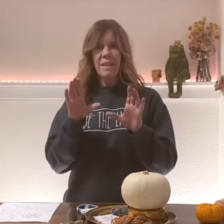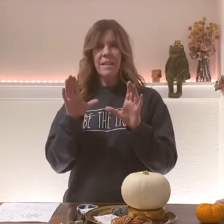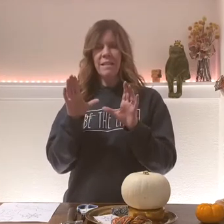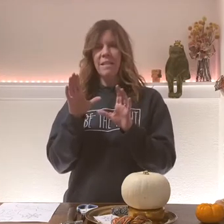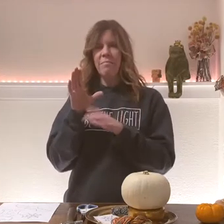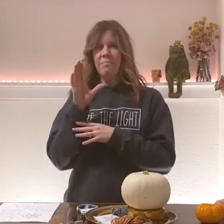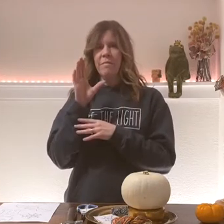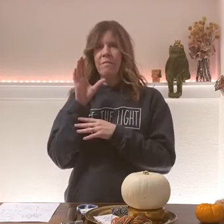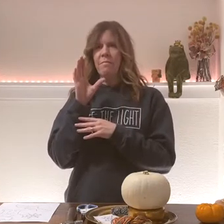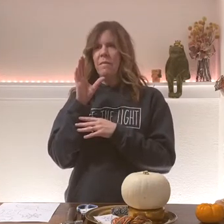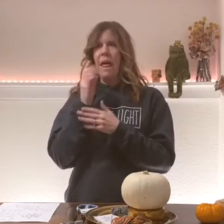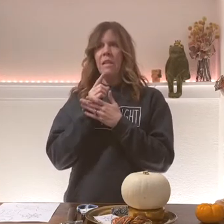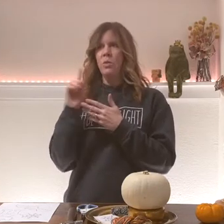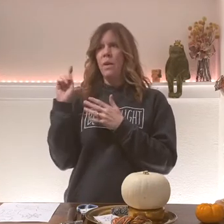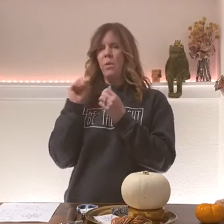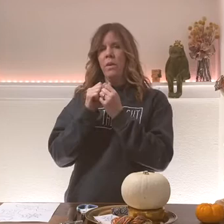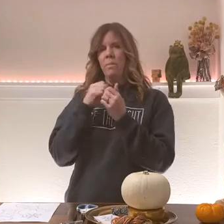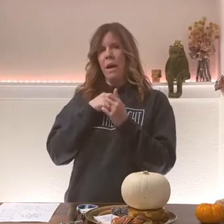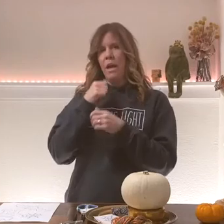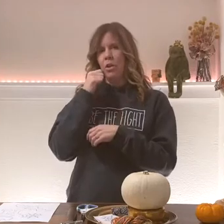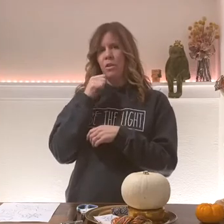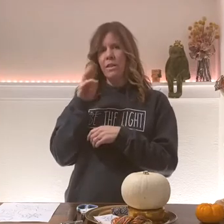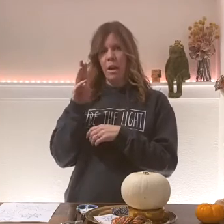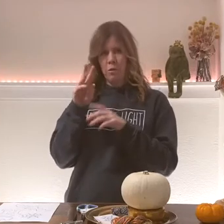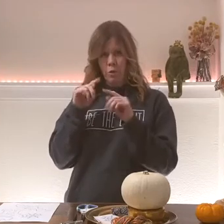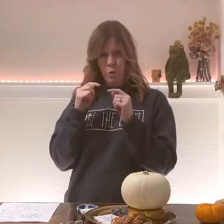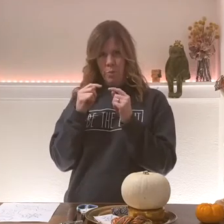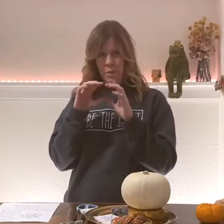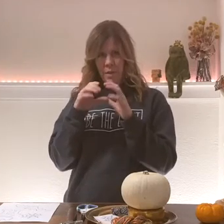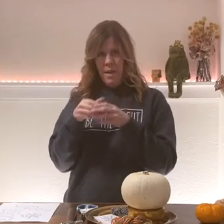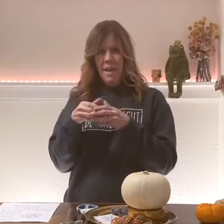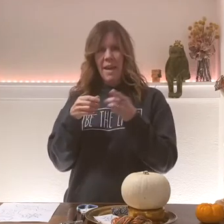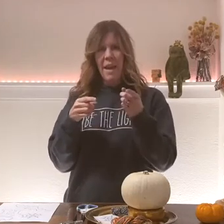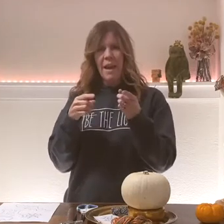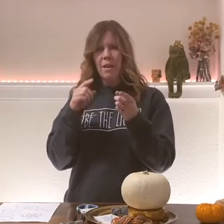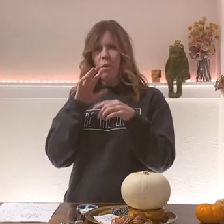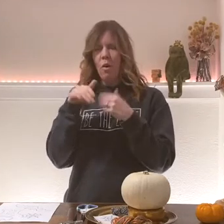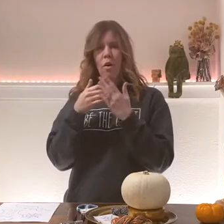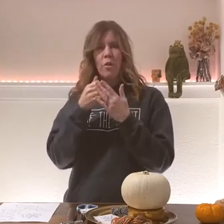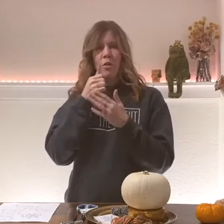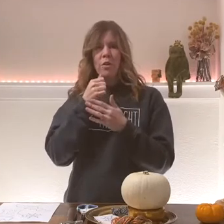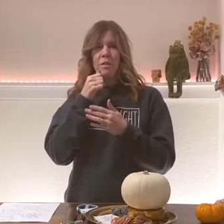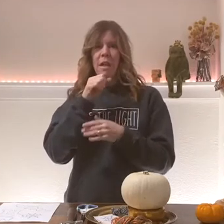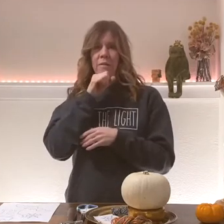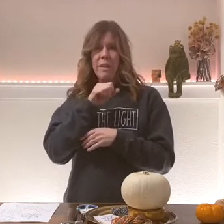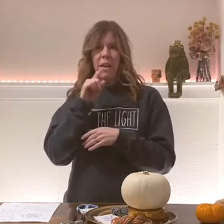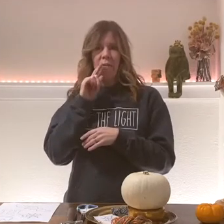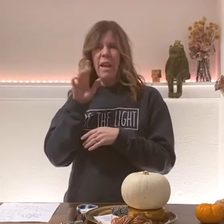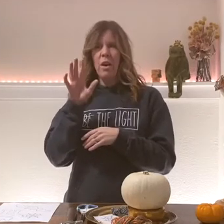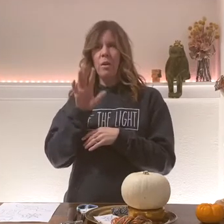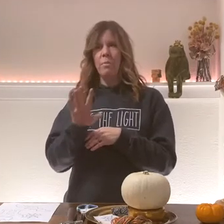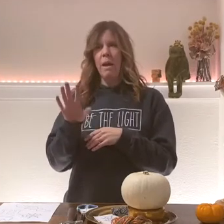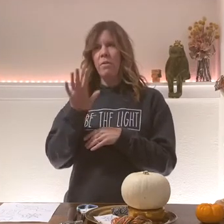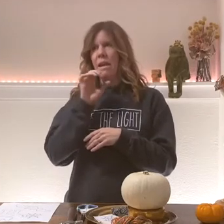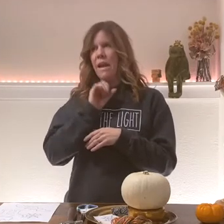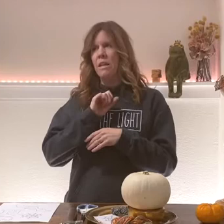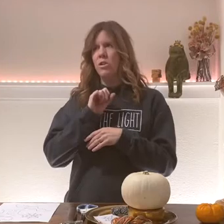this last week with my Girl Scout troop and all the girls loved it, and they're about the age